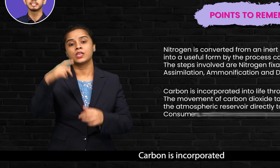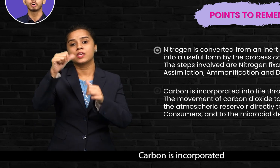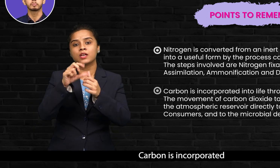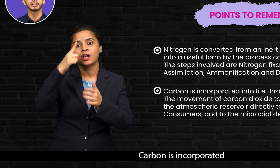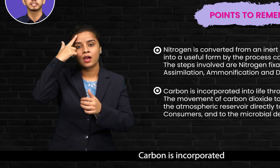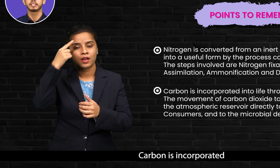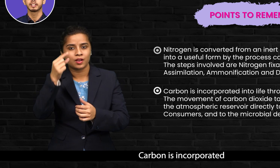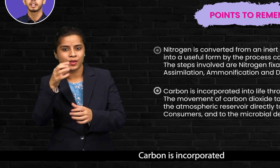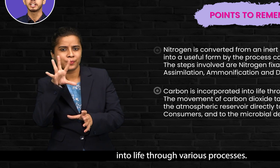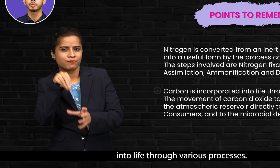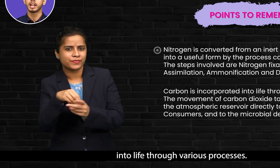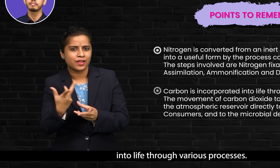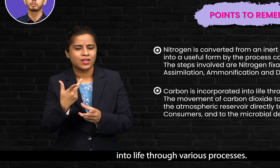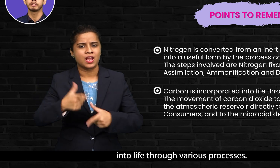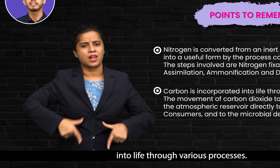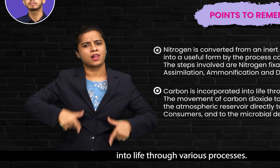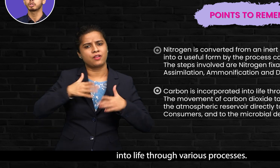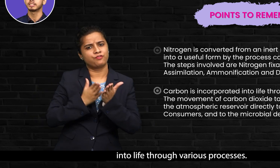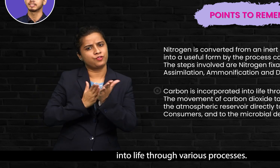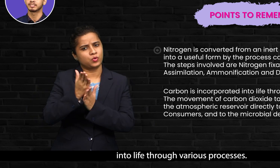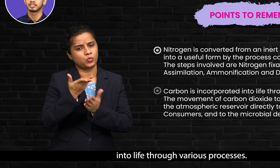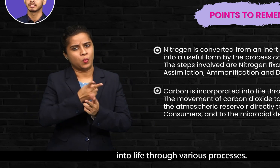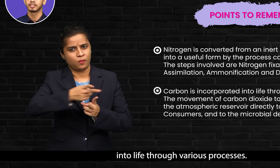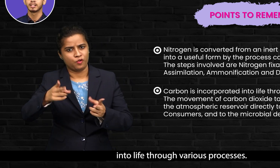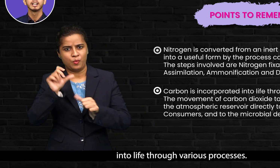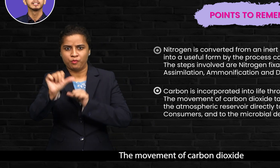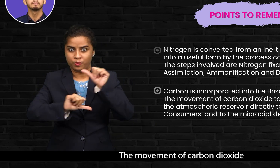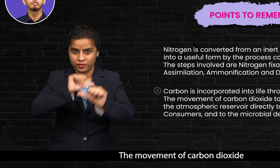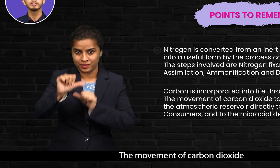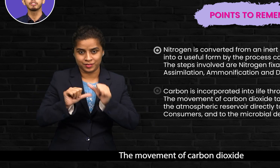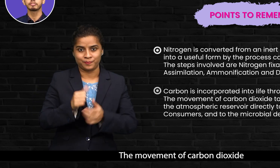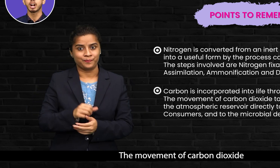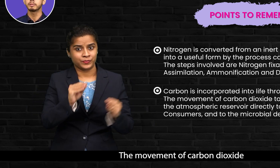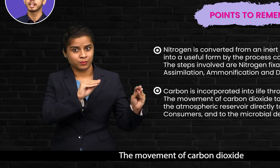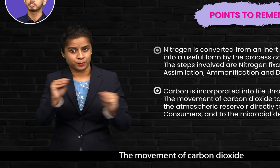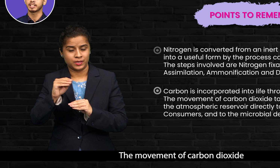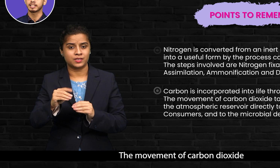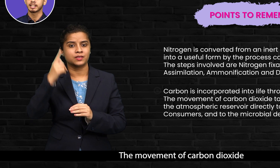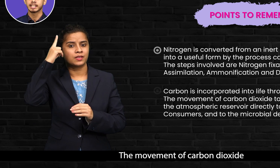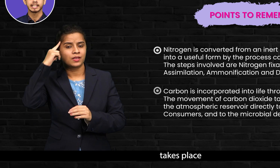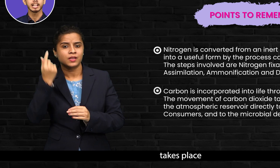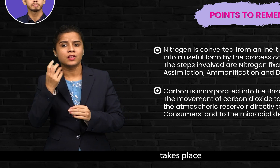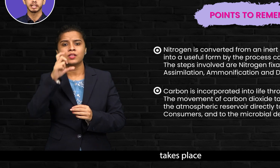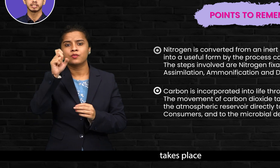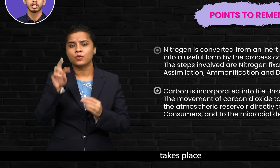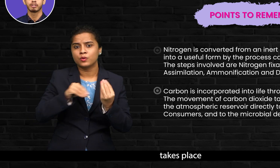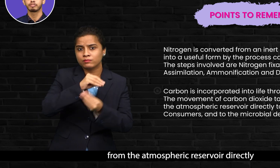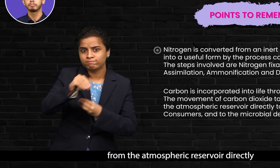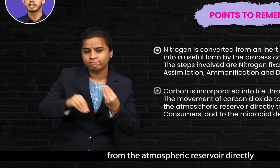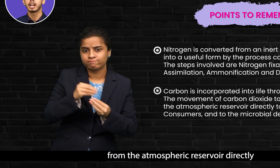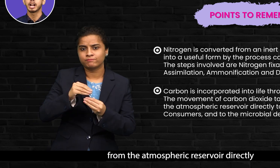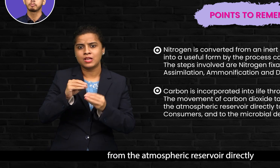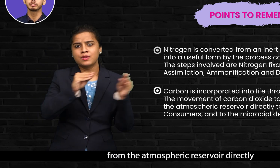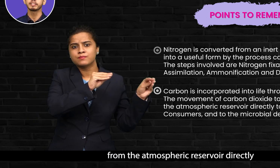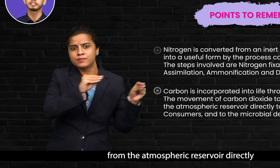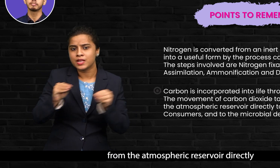Carbon is incorporated into life through various processes. The movement of carbon dioxide takes place from